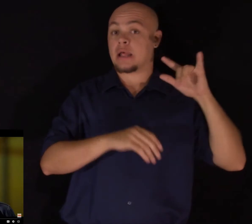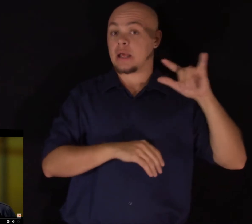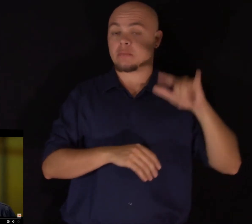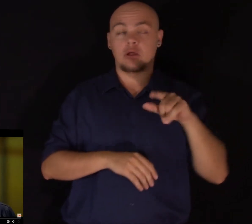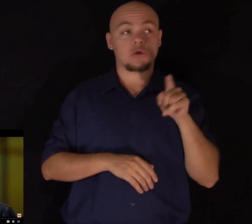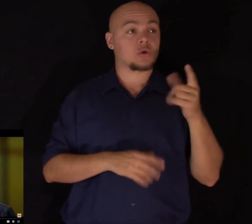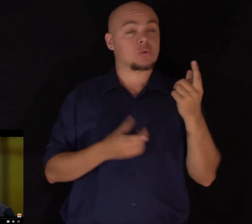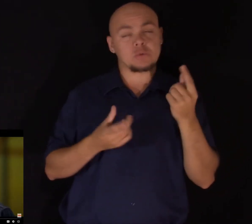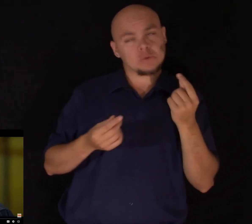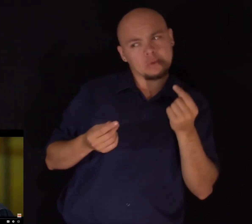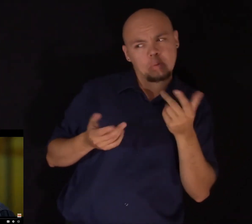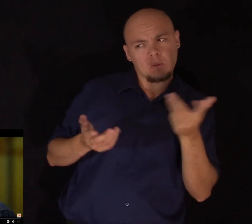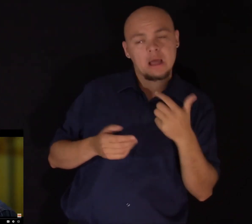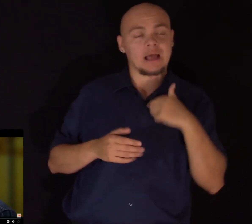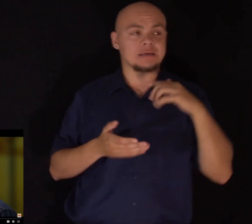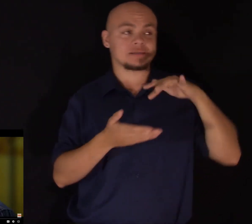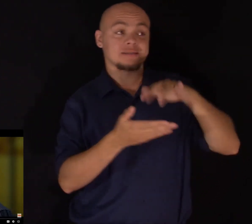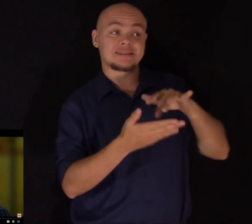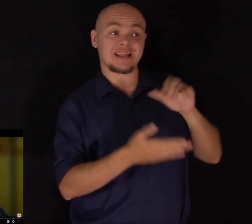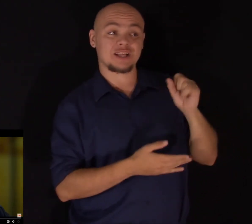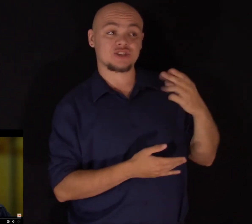do? I study shame. Oh.